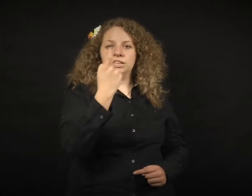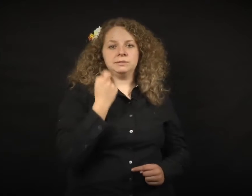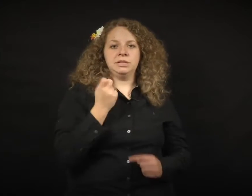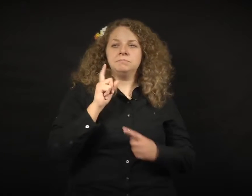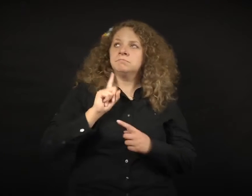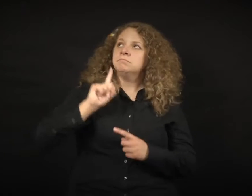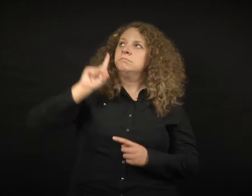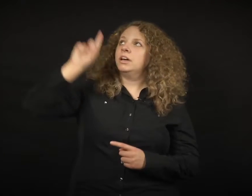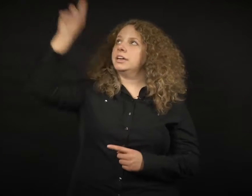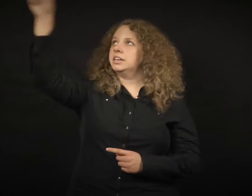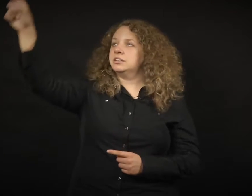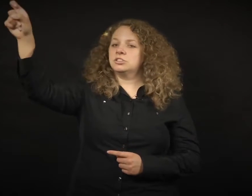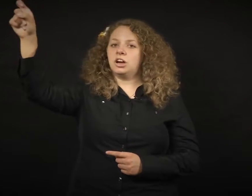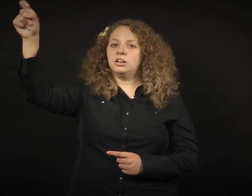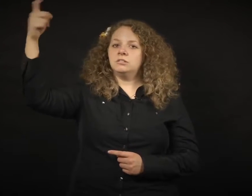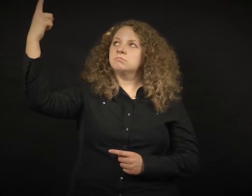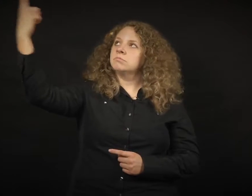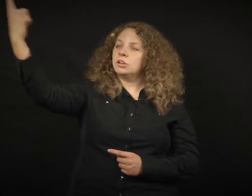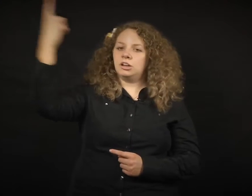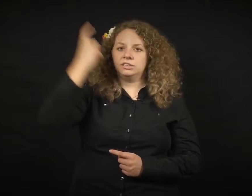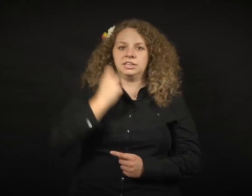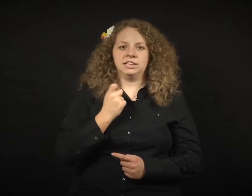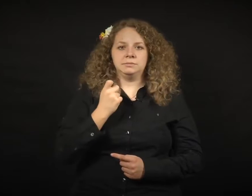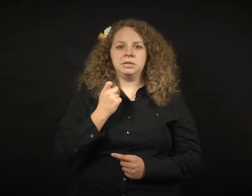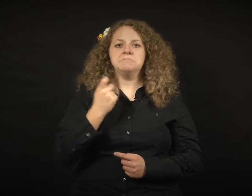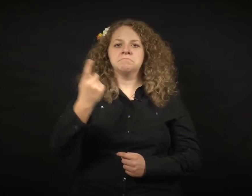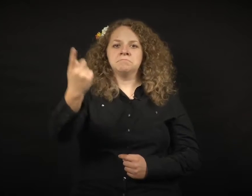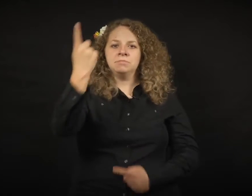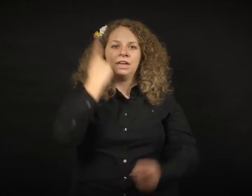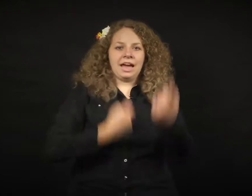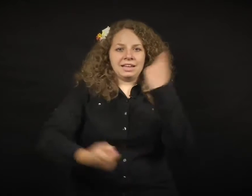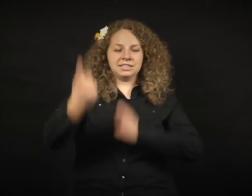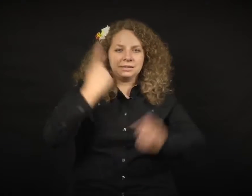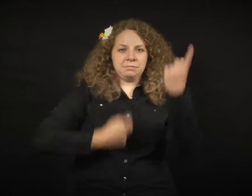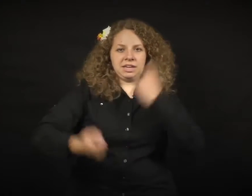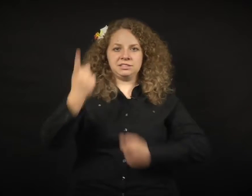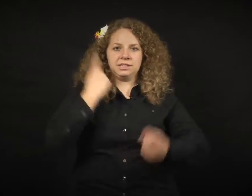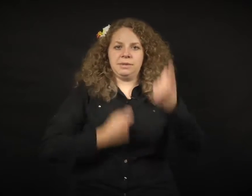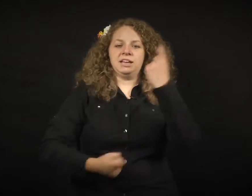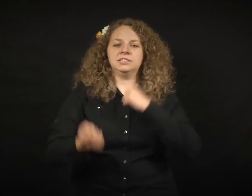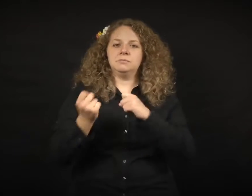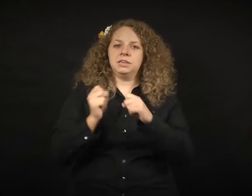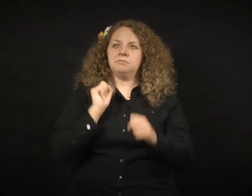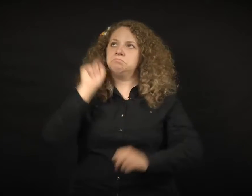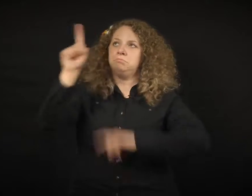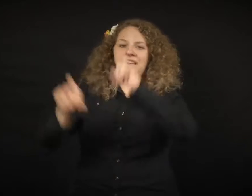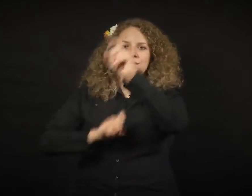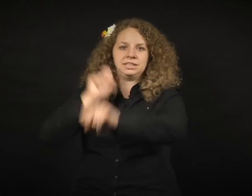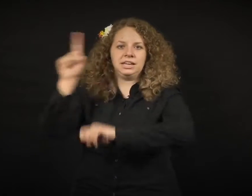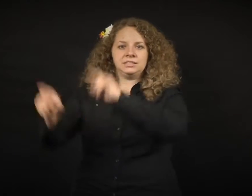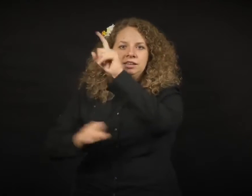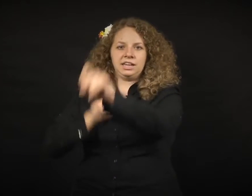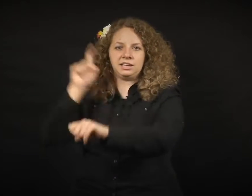ask me, I can ask God, God can ask me. Asking me, asking me, asking me asking, asking,